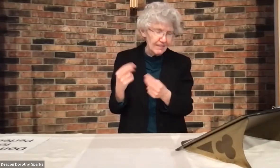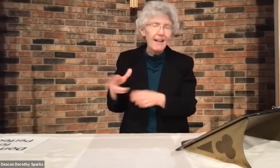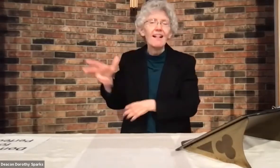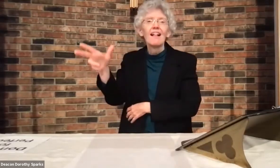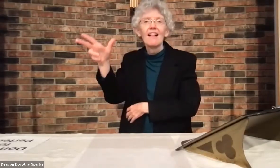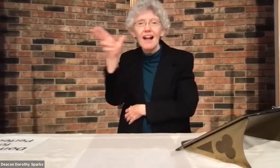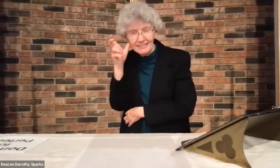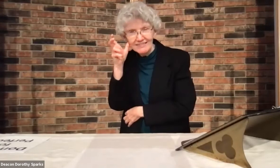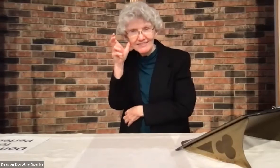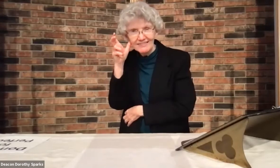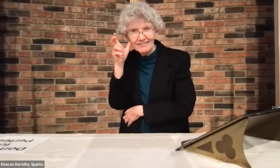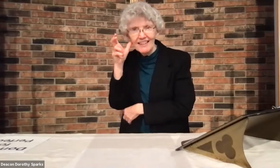So what do we do